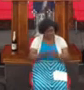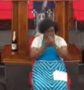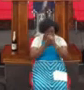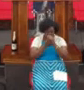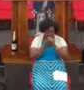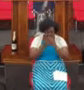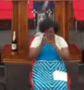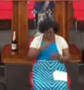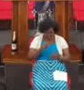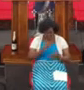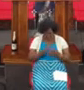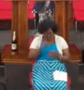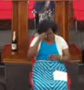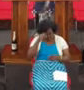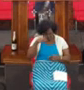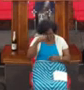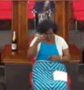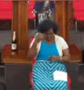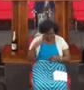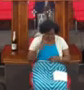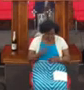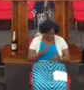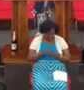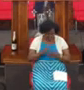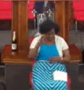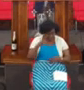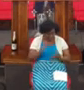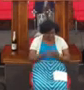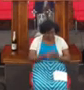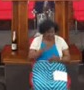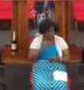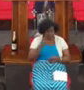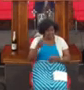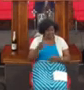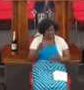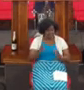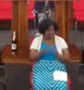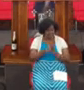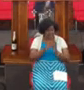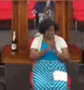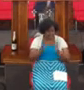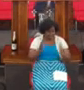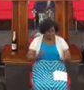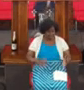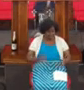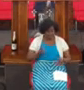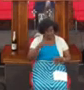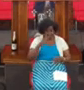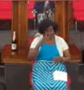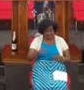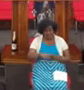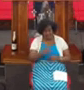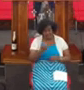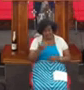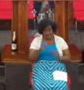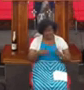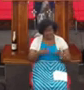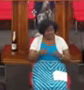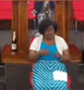the scriptures teach us that those that were there, lawyers, the Pharisees, and the other religious